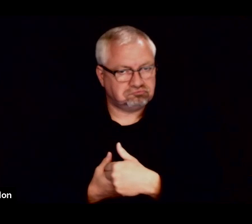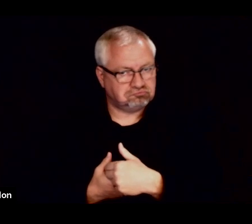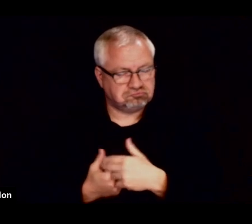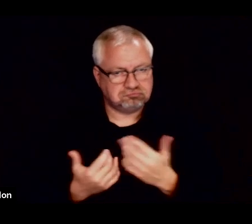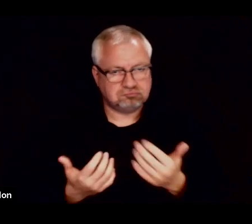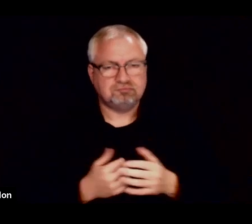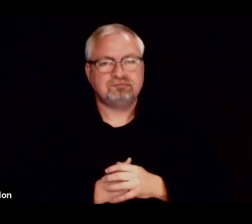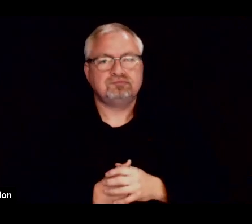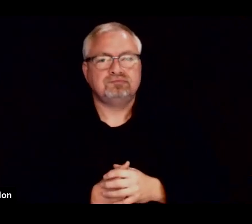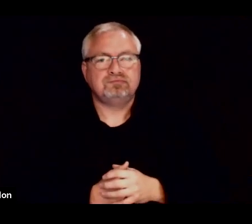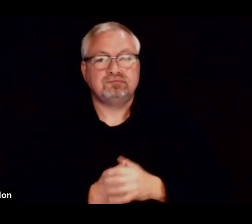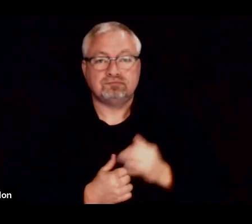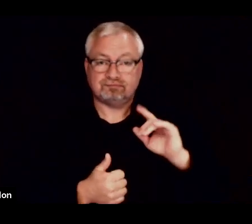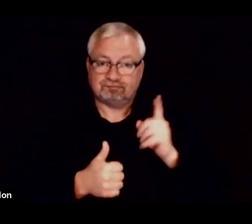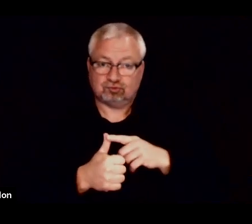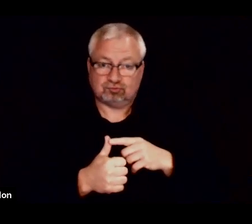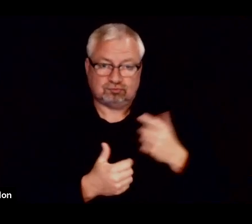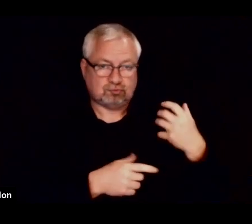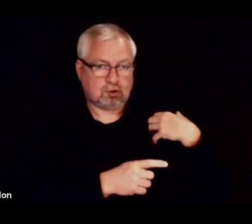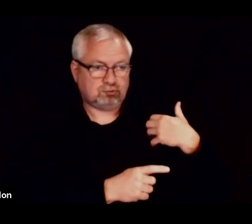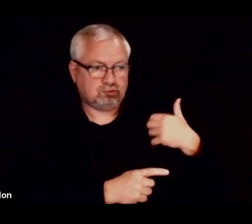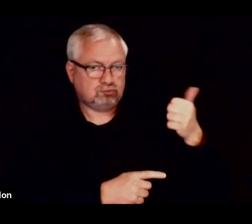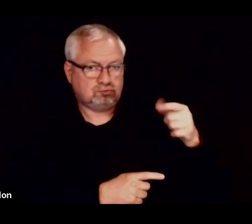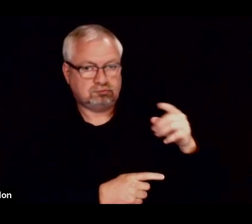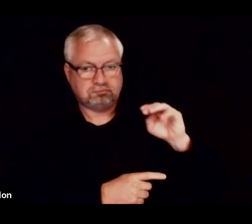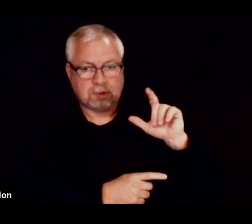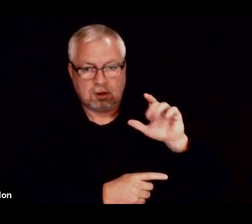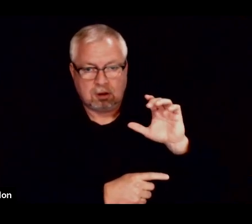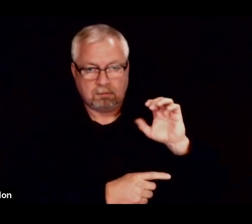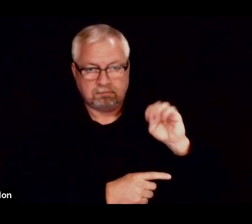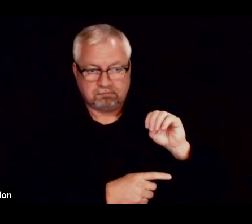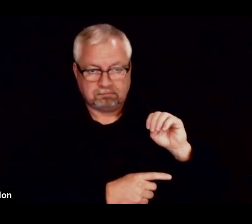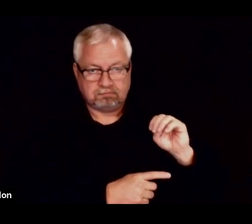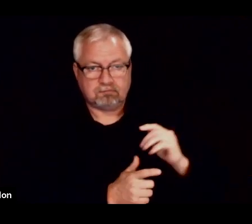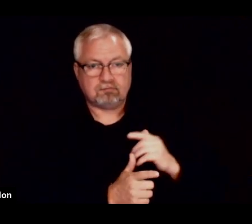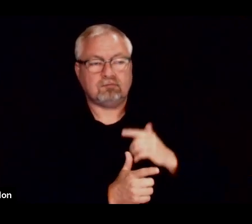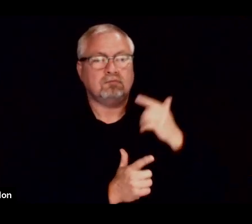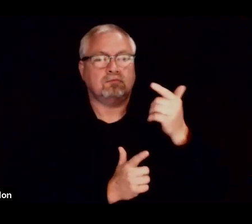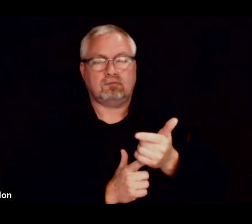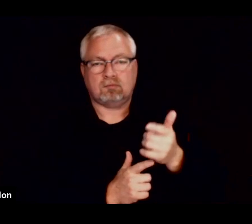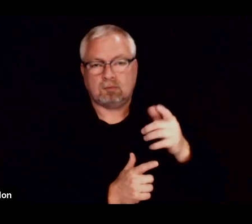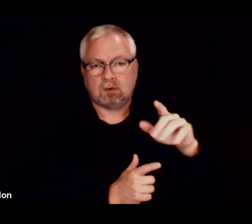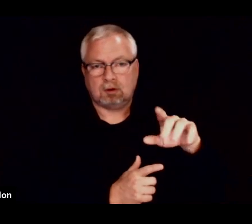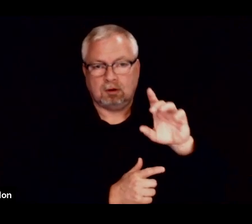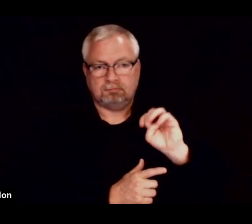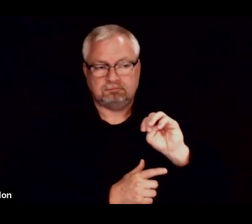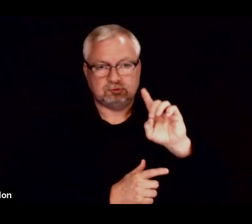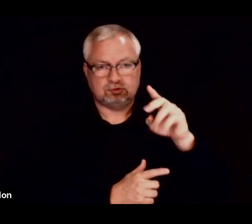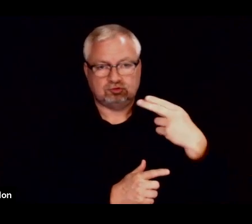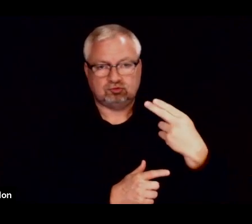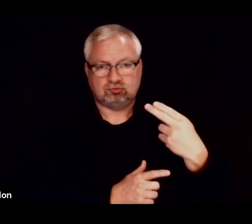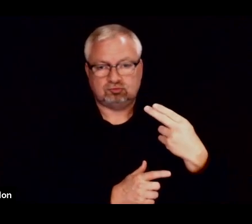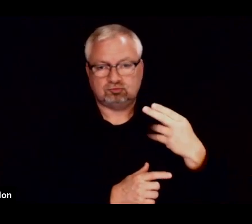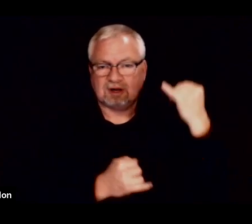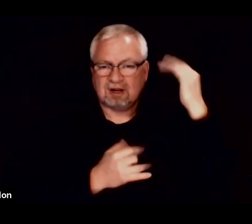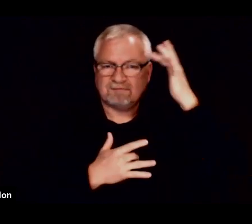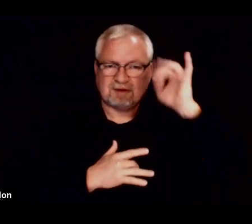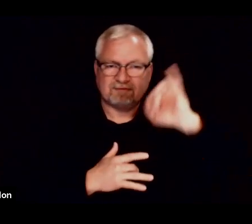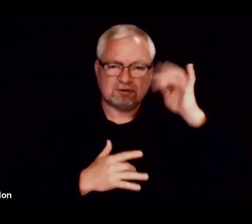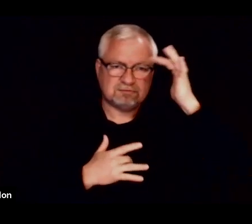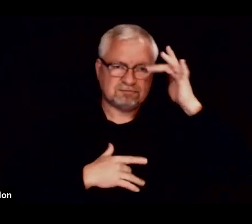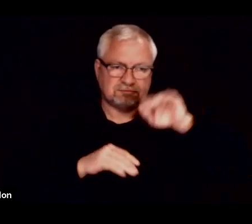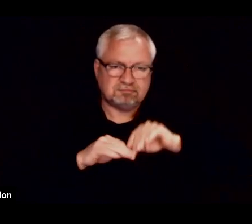Jan Malcolm. Following Commissioner Malcolm, we'll get updates from MDH Infectious Disease Division Director Chris Erzman and State